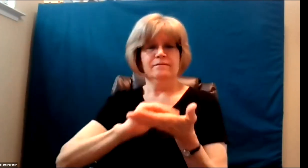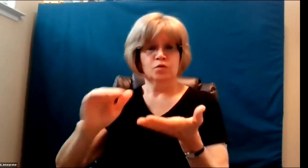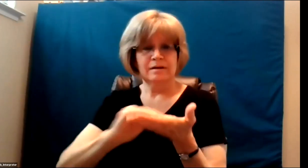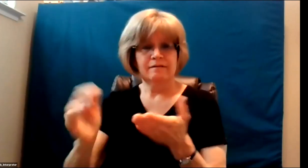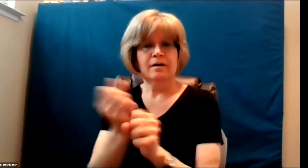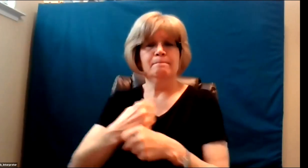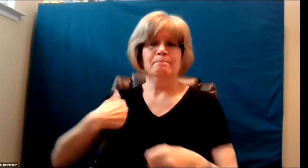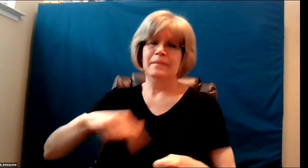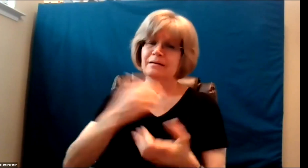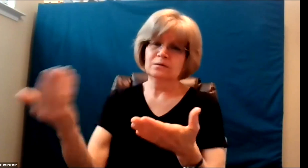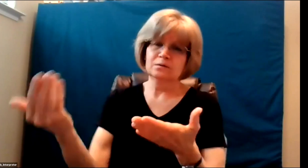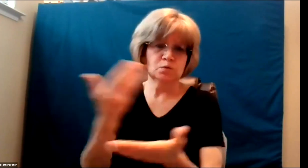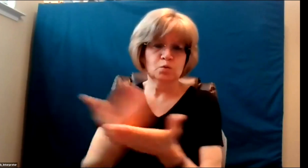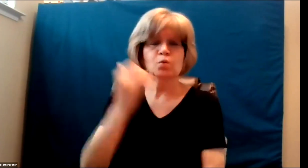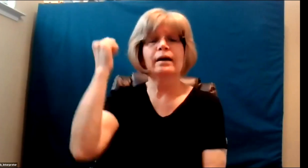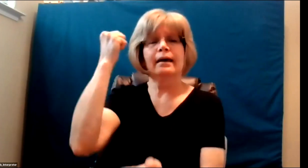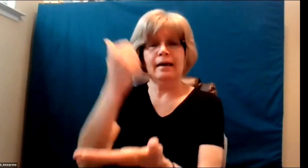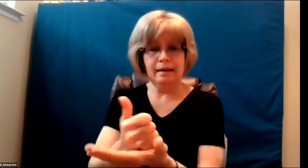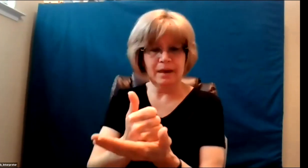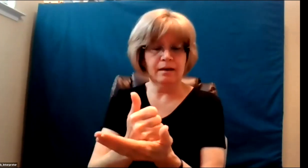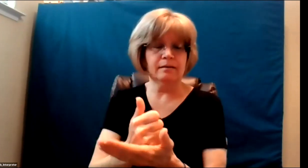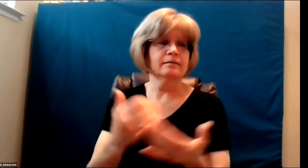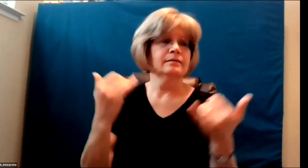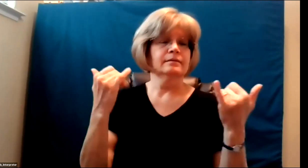and make us new. Amen.